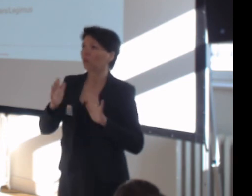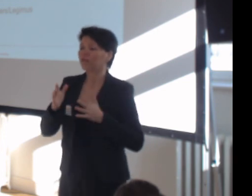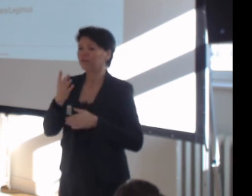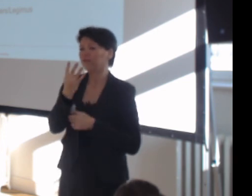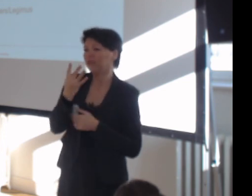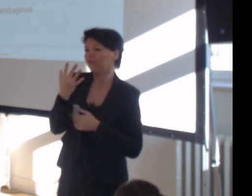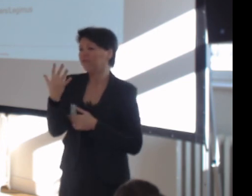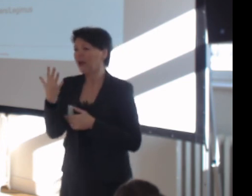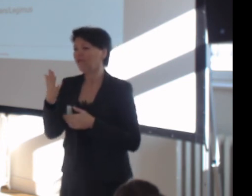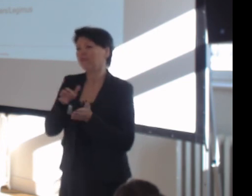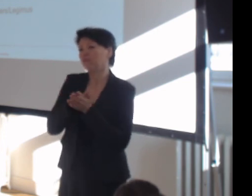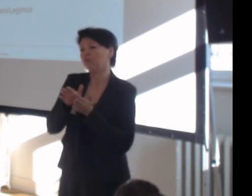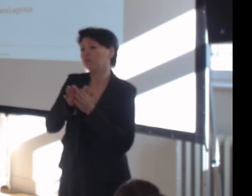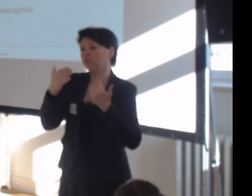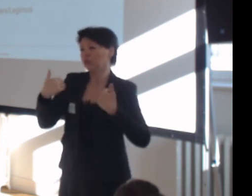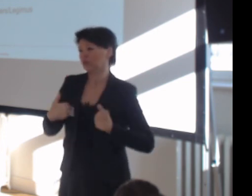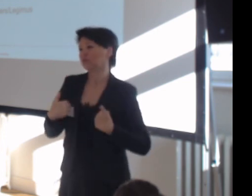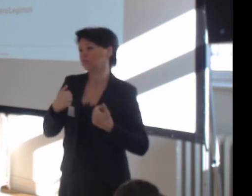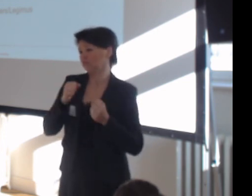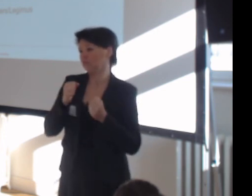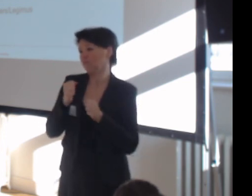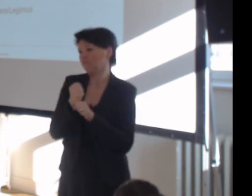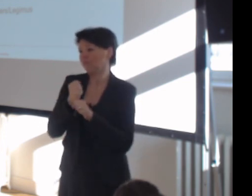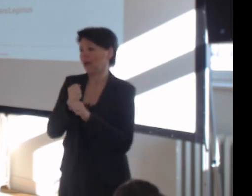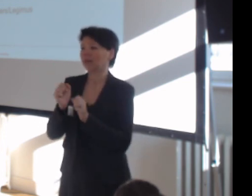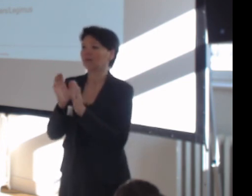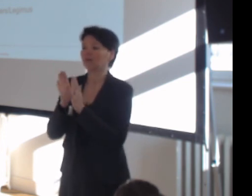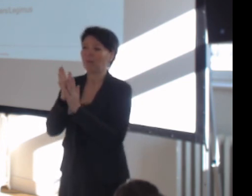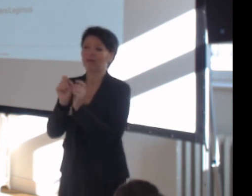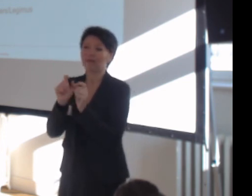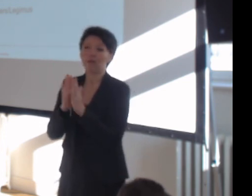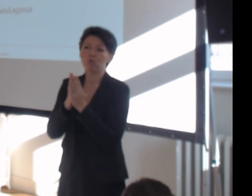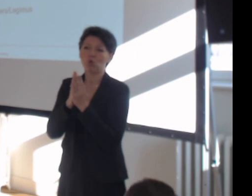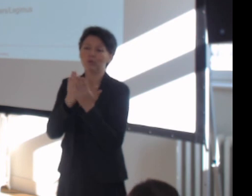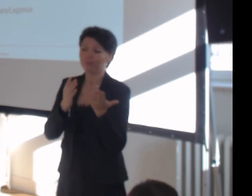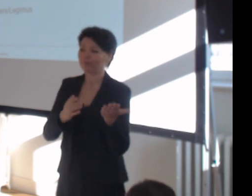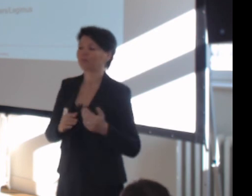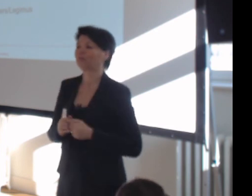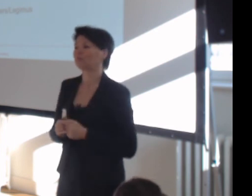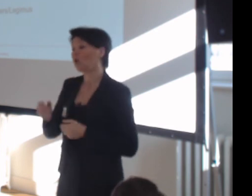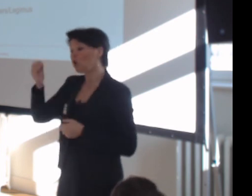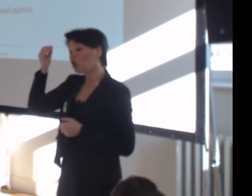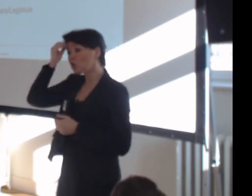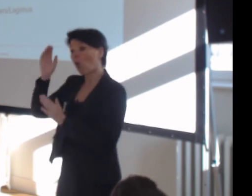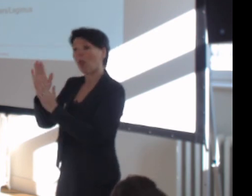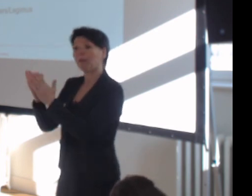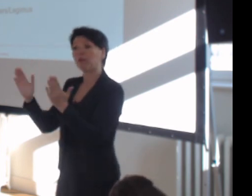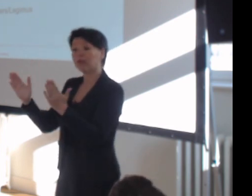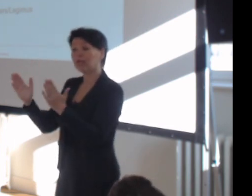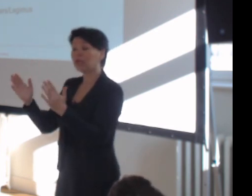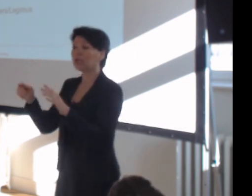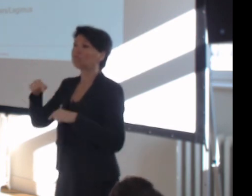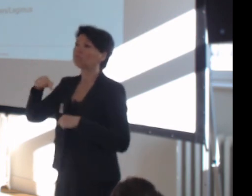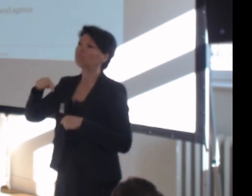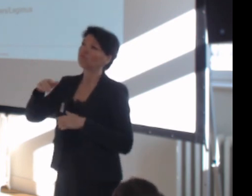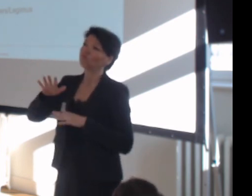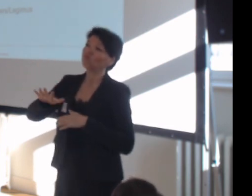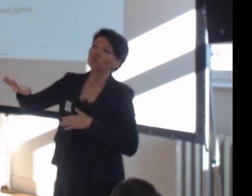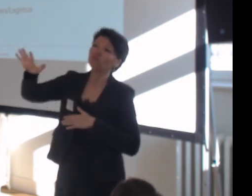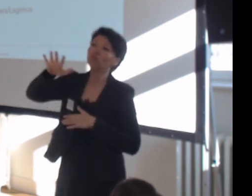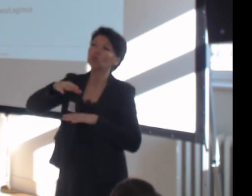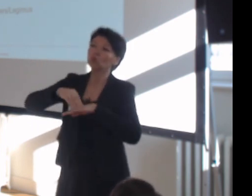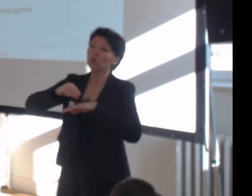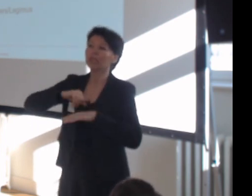that produce sign language books. And the school libraries, now there's about 6 schools in Sweden